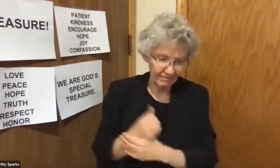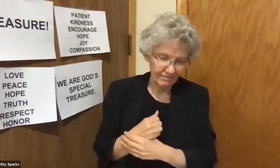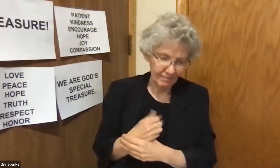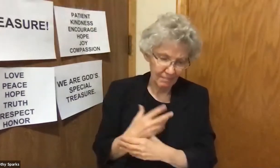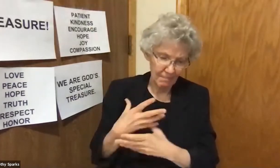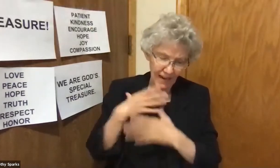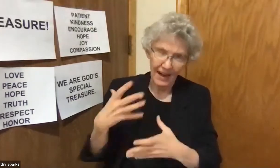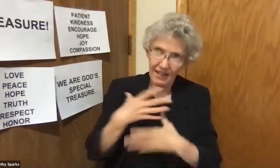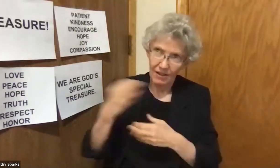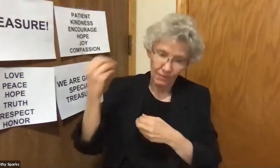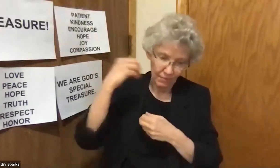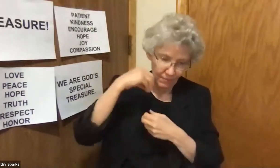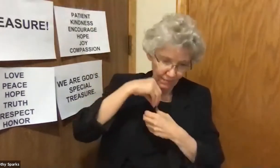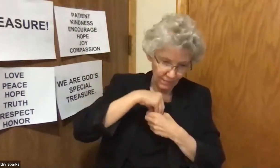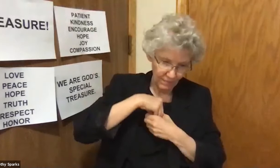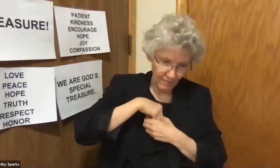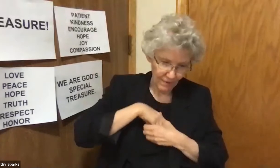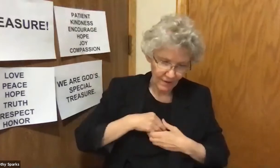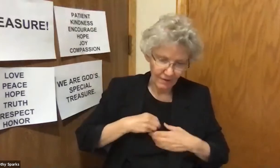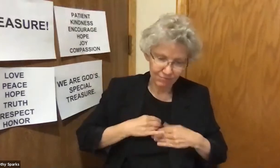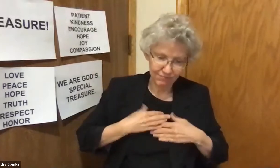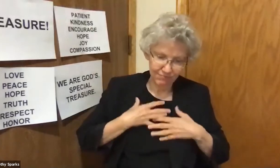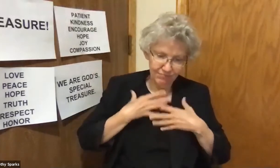And with every breath, we thank you.